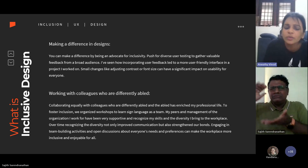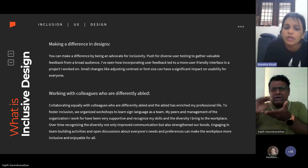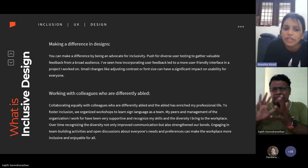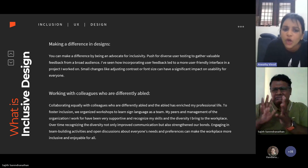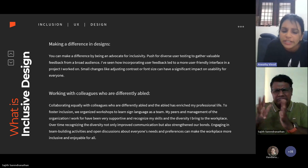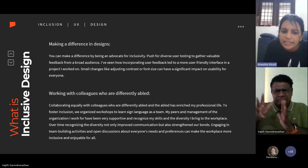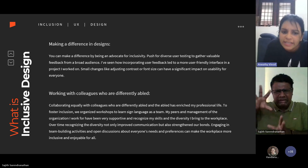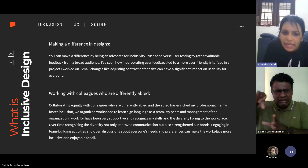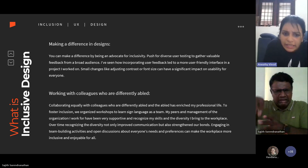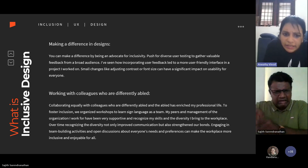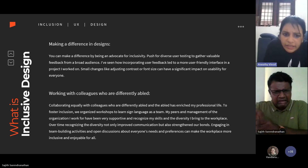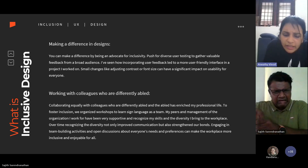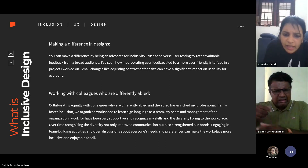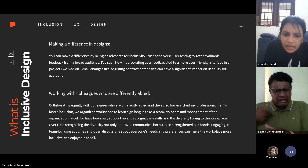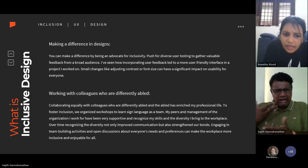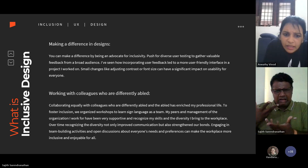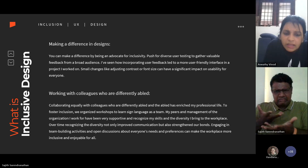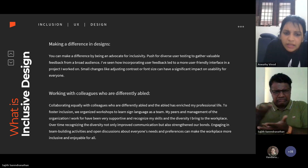So when you are working on a design,